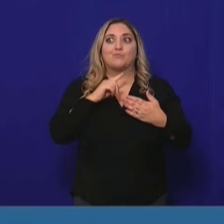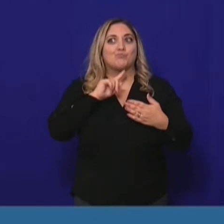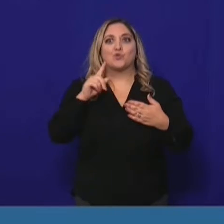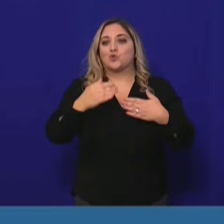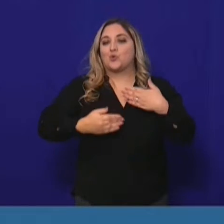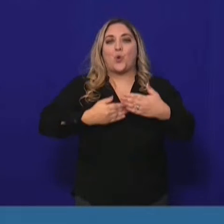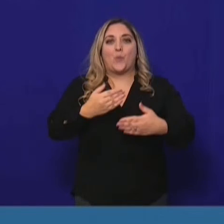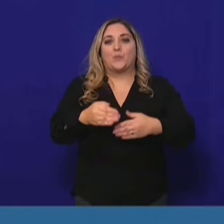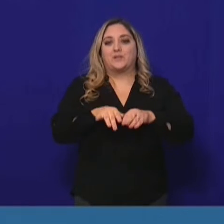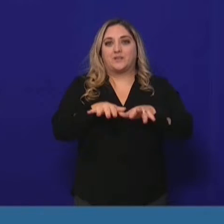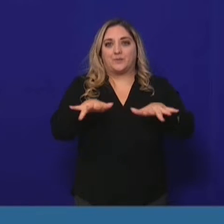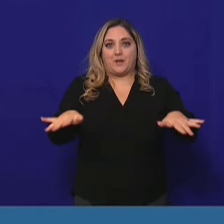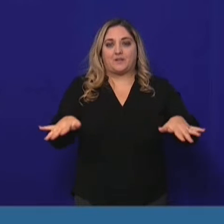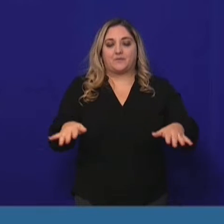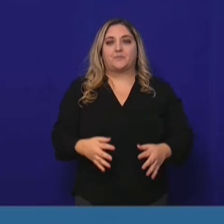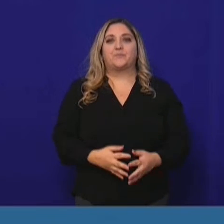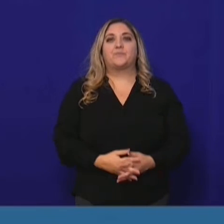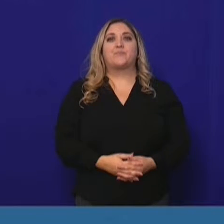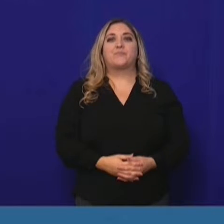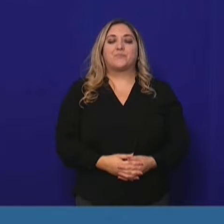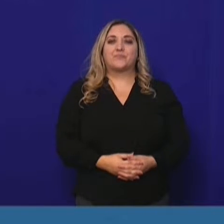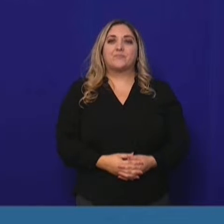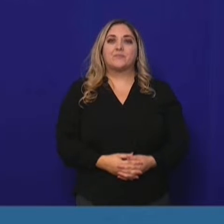l-azzjonijiet biex nikkontrollaw is-sitwazzjoni.